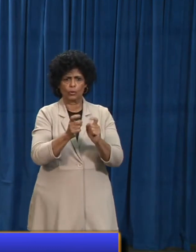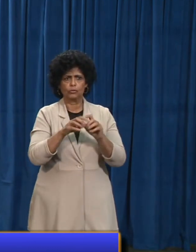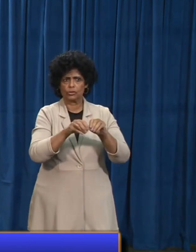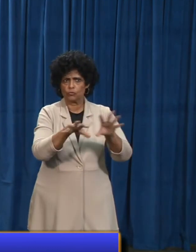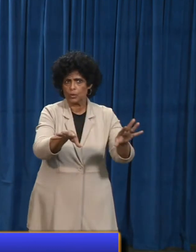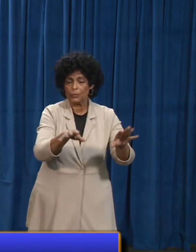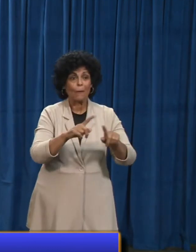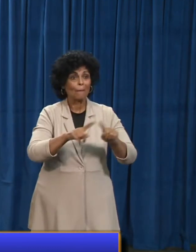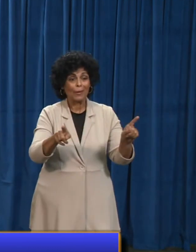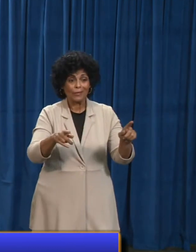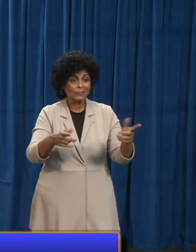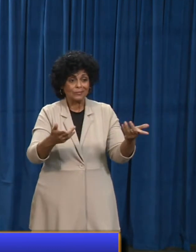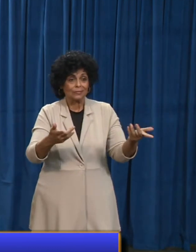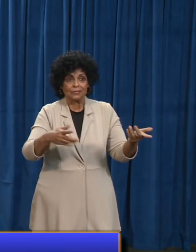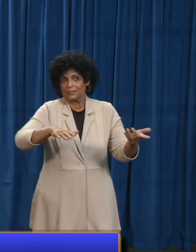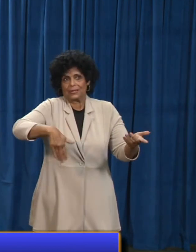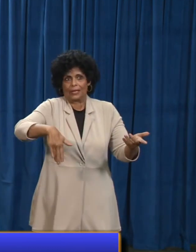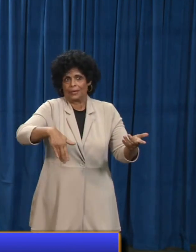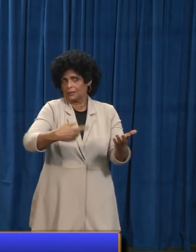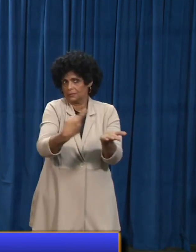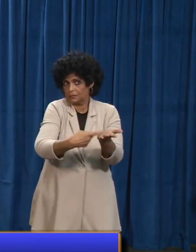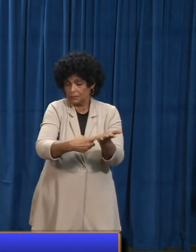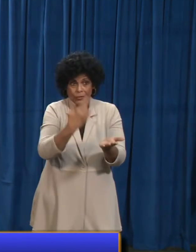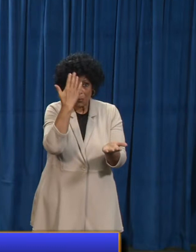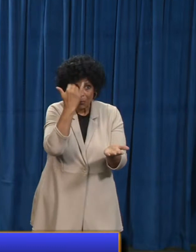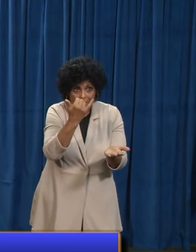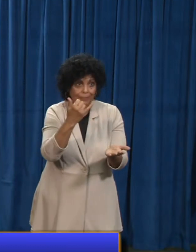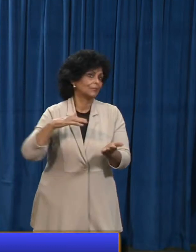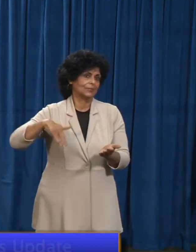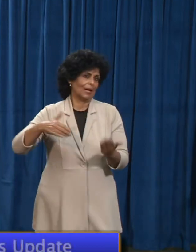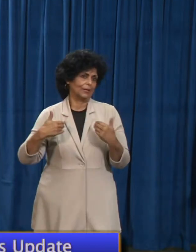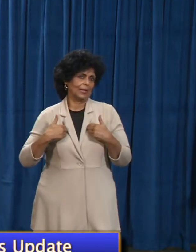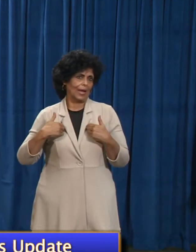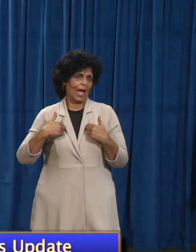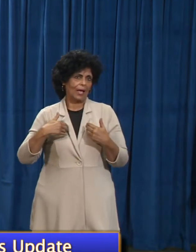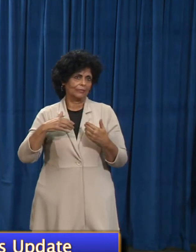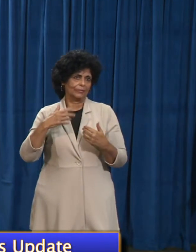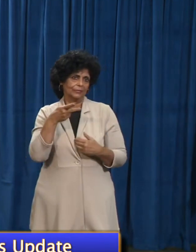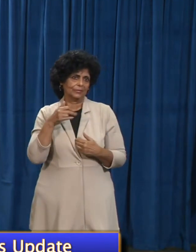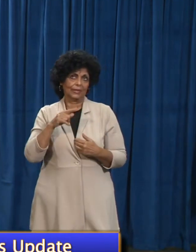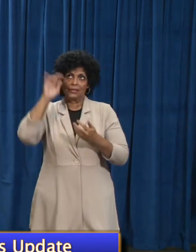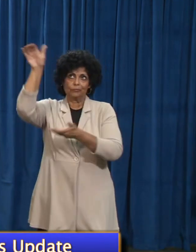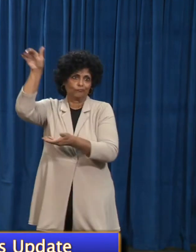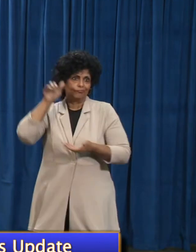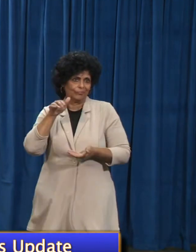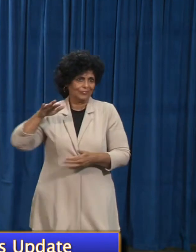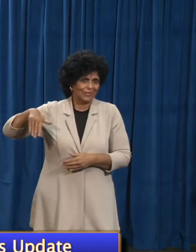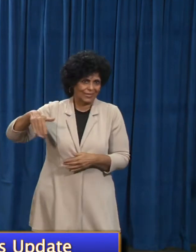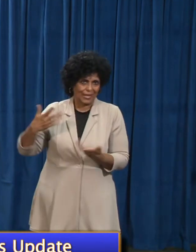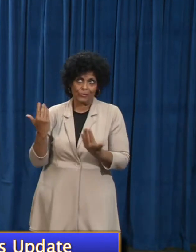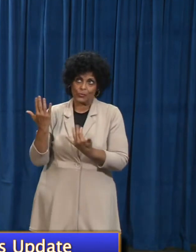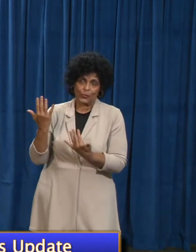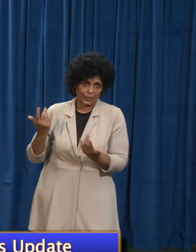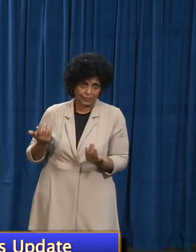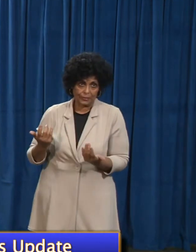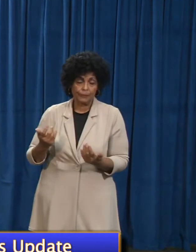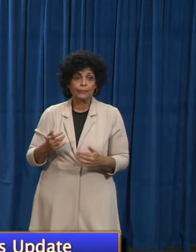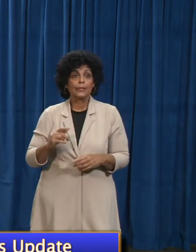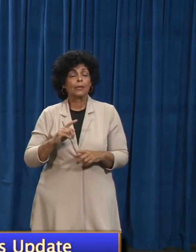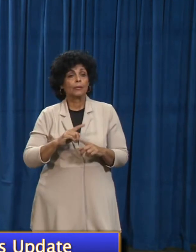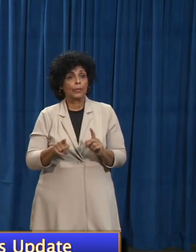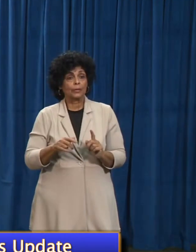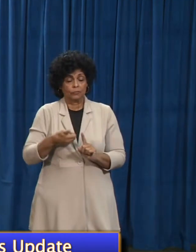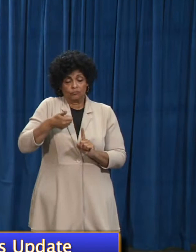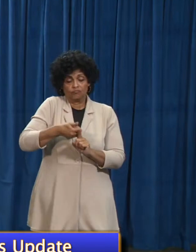So we don't want to talk about that possibility, but it's possible. But again, our allocation of home test kits,